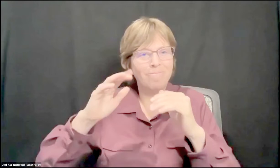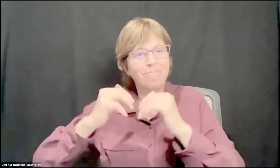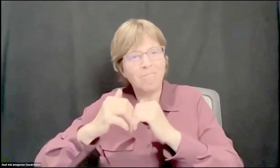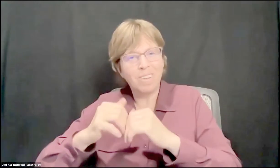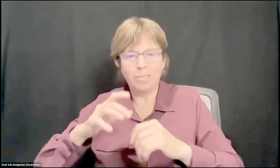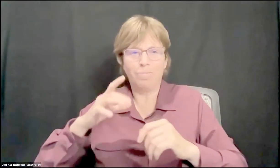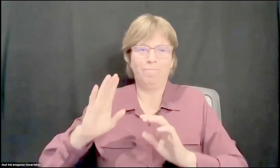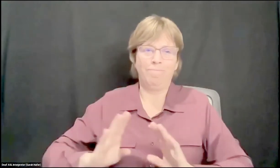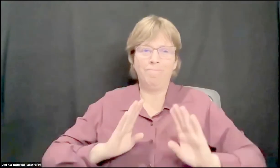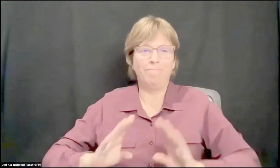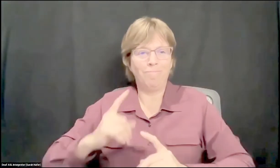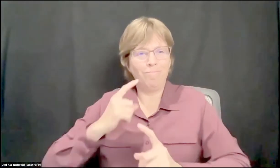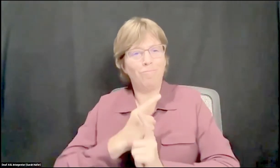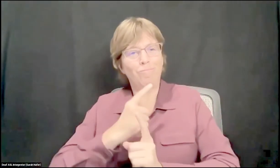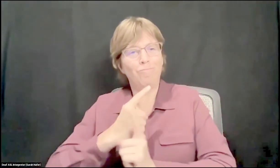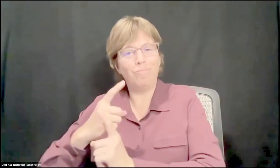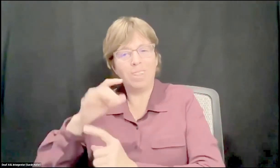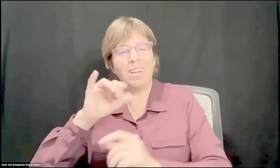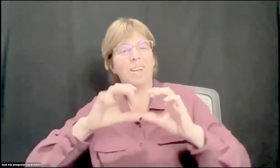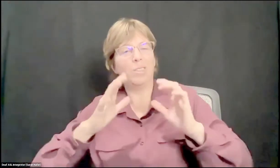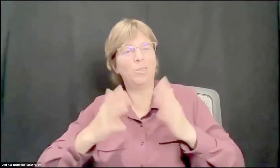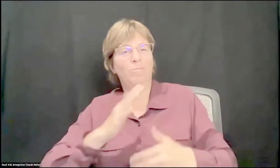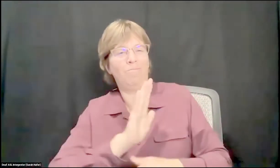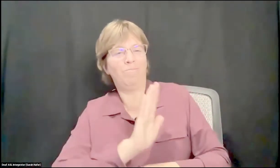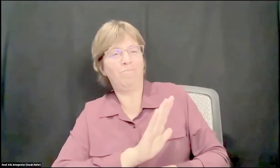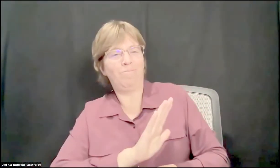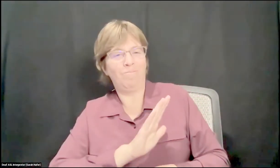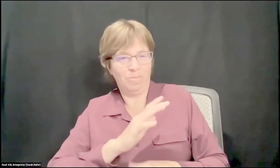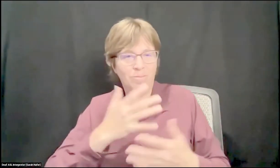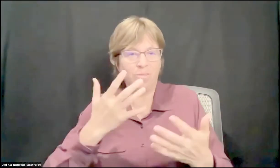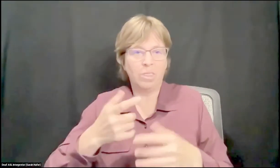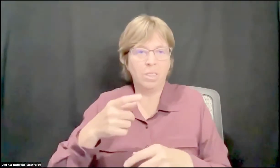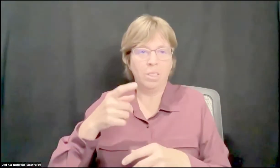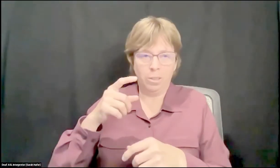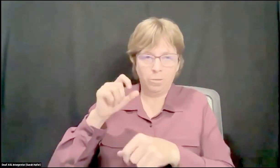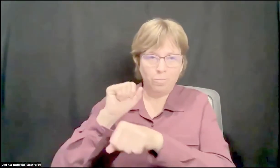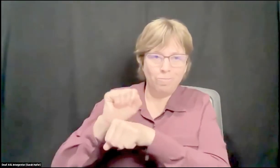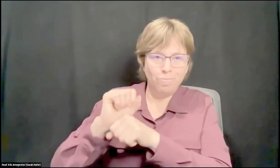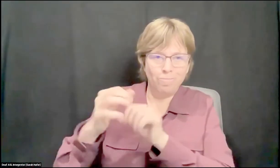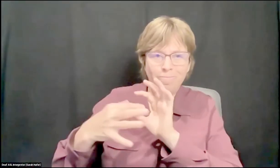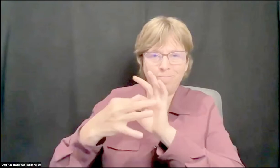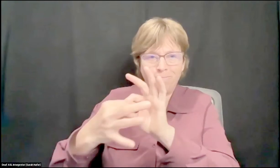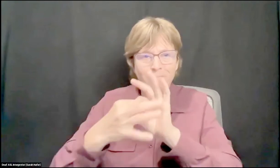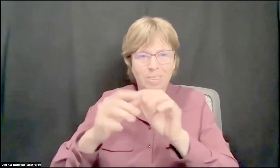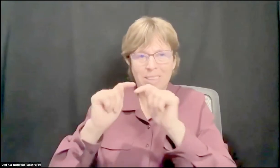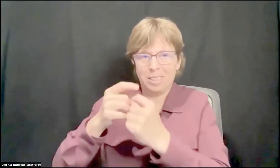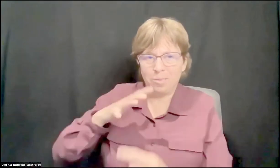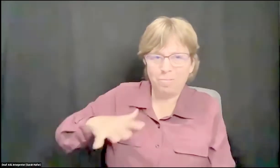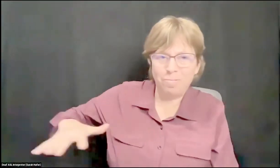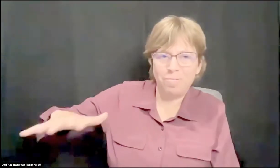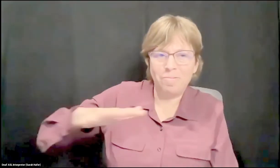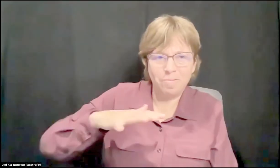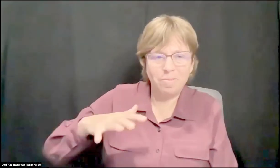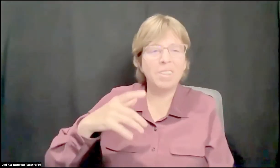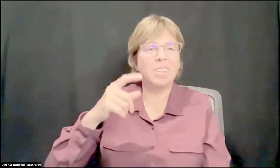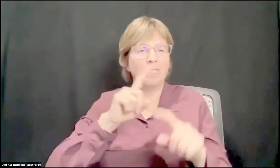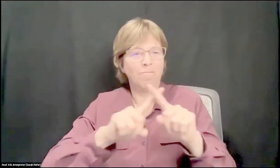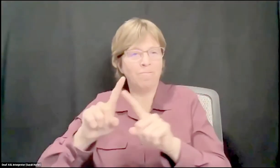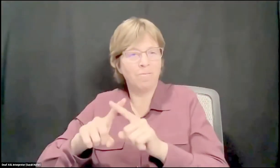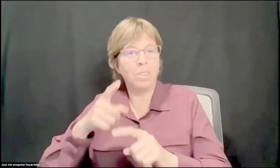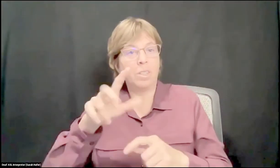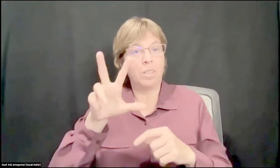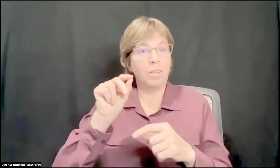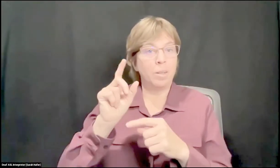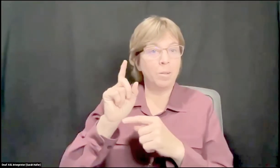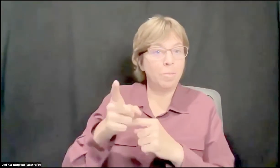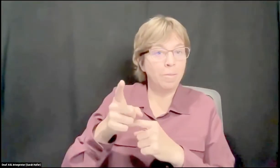on projects. We also utilize dramatic play in our center rotations so that students